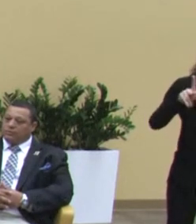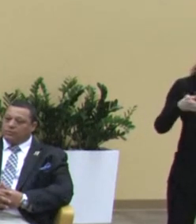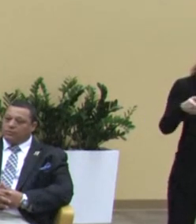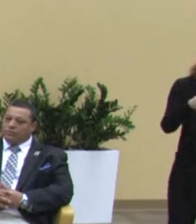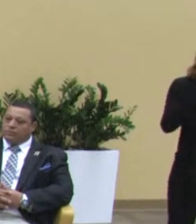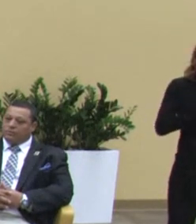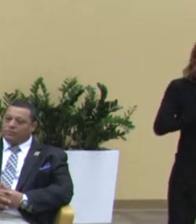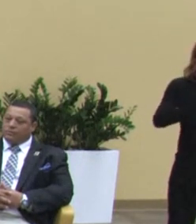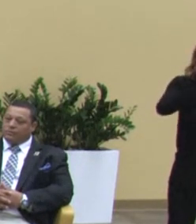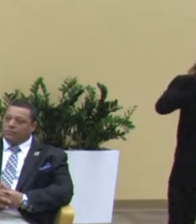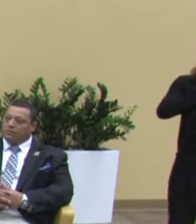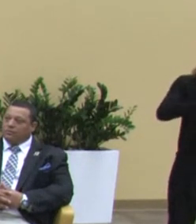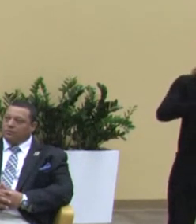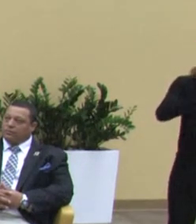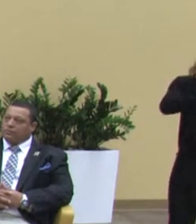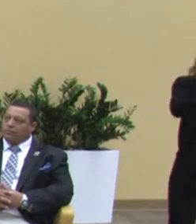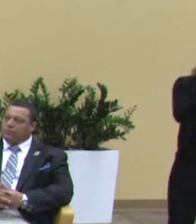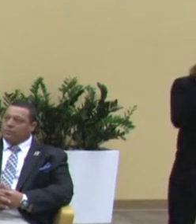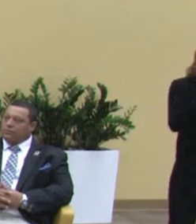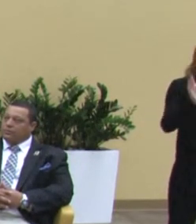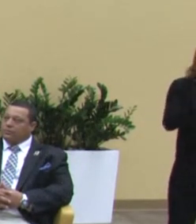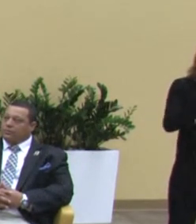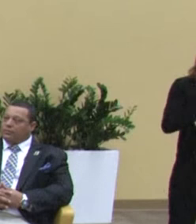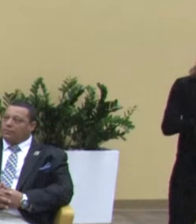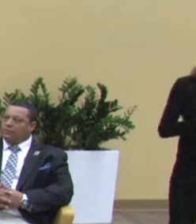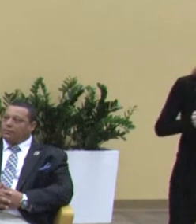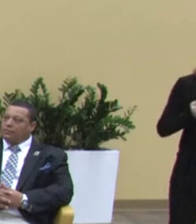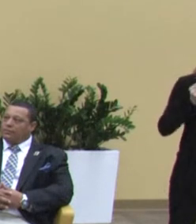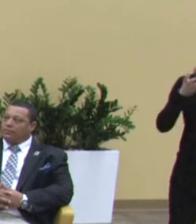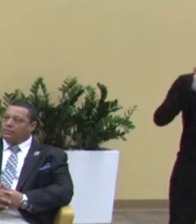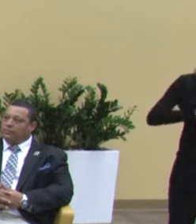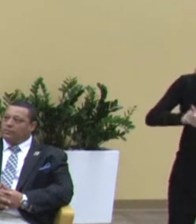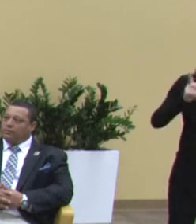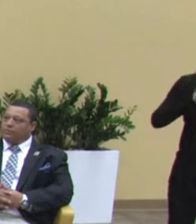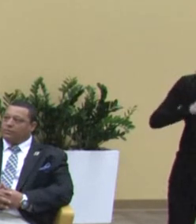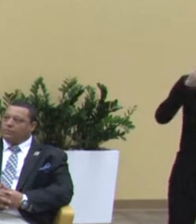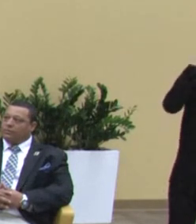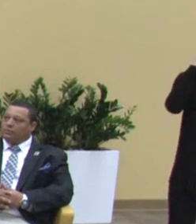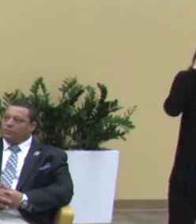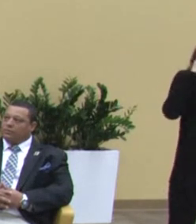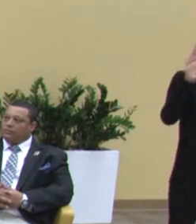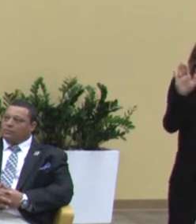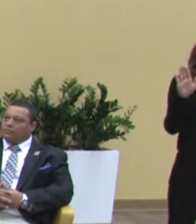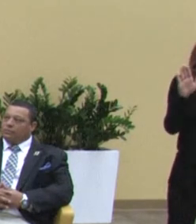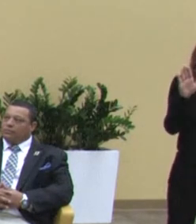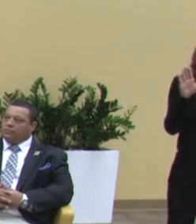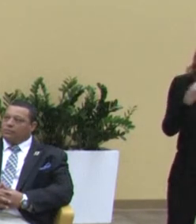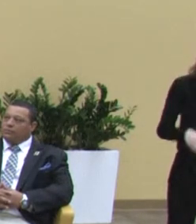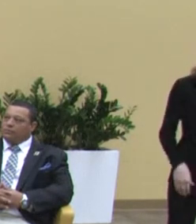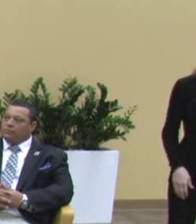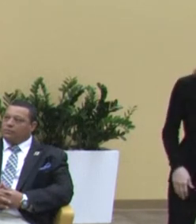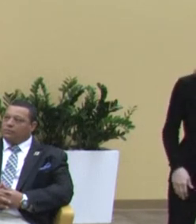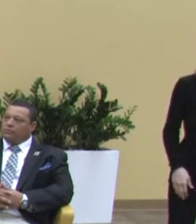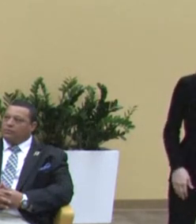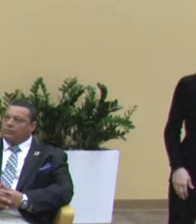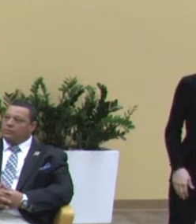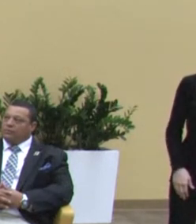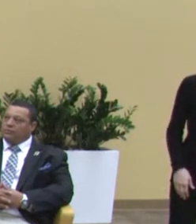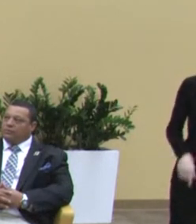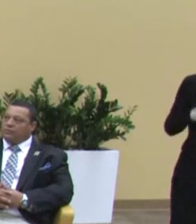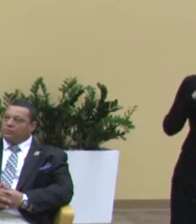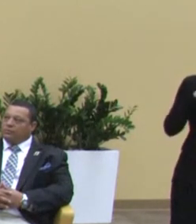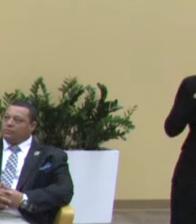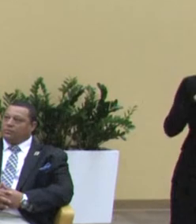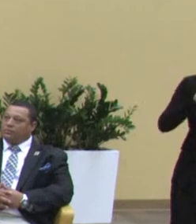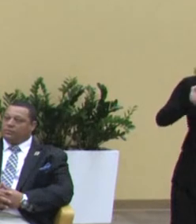business, that many people just don't know that there was a threat that he had presented in terms